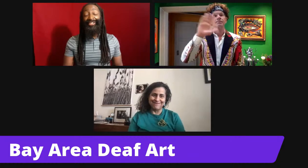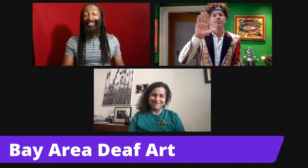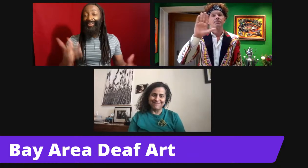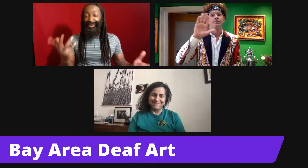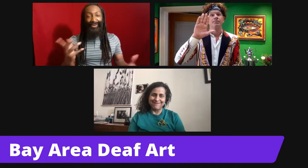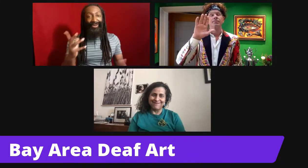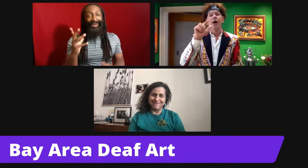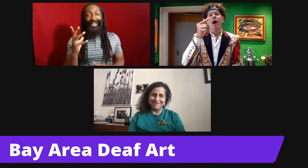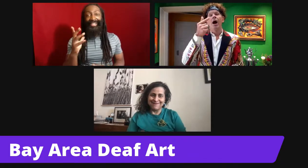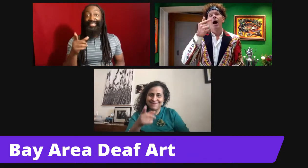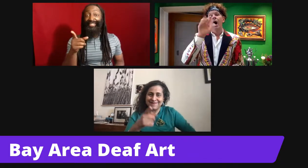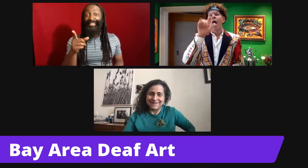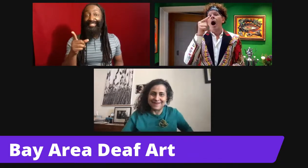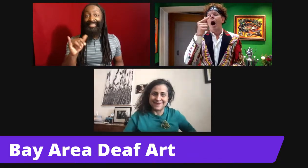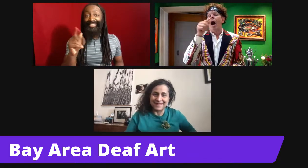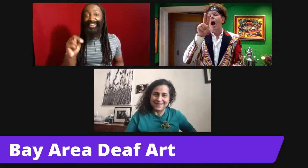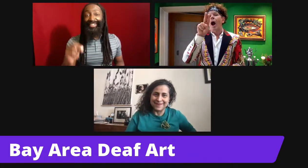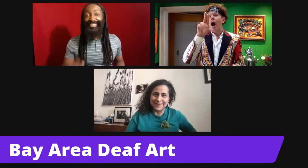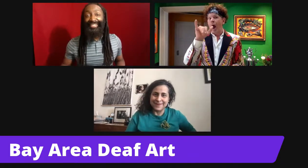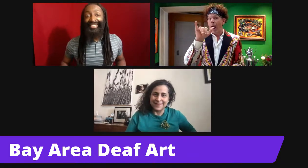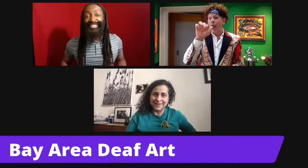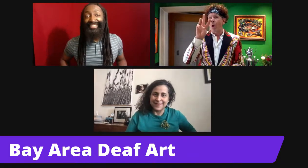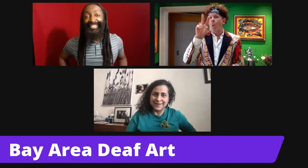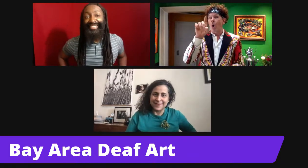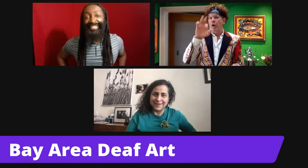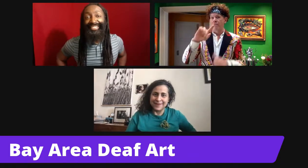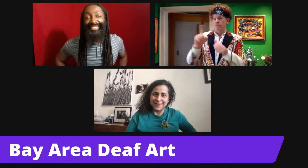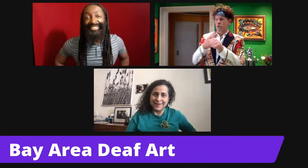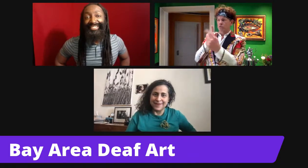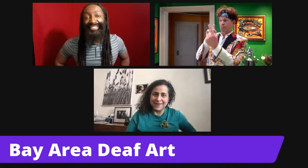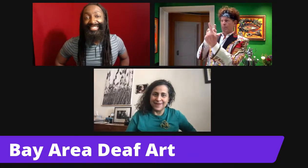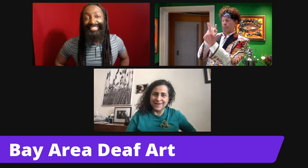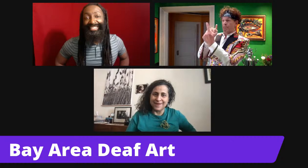know, there were so many there. We didn't really know each other. That's where we met, though.